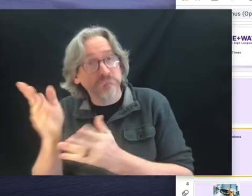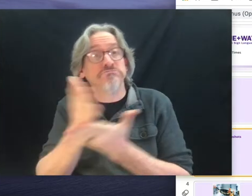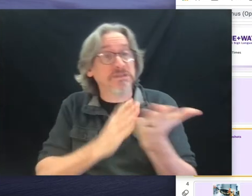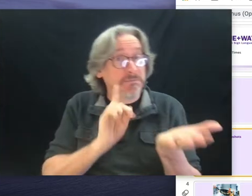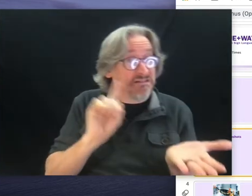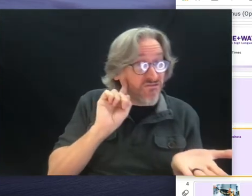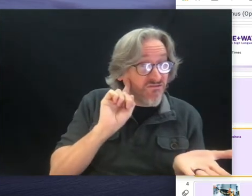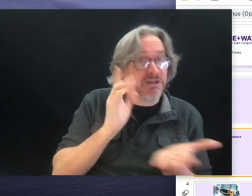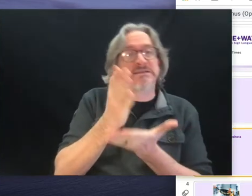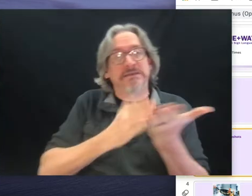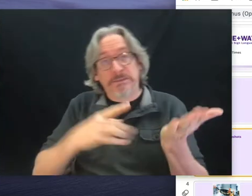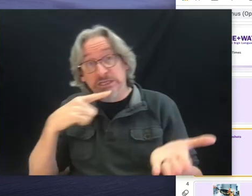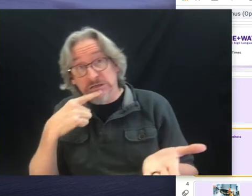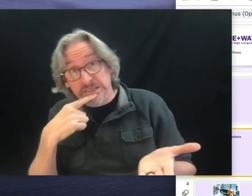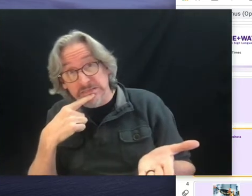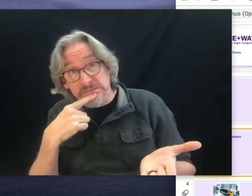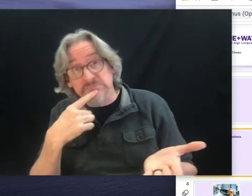people.